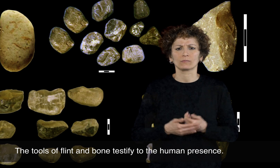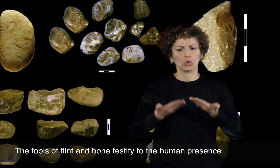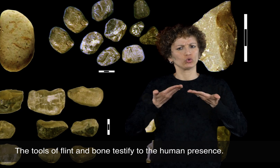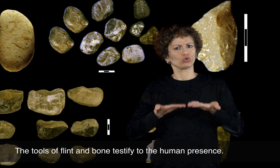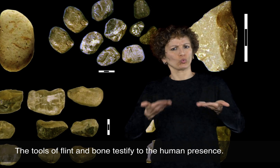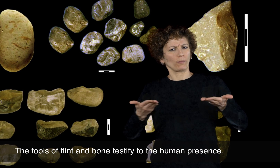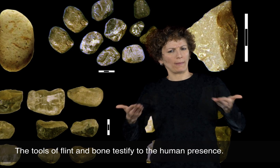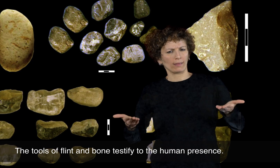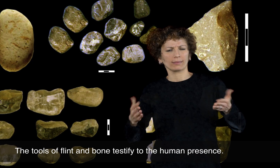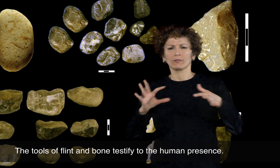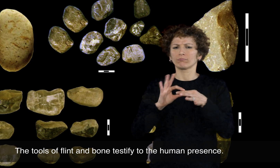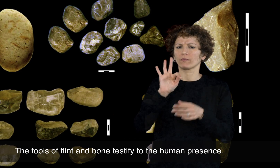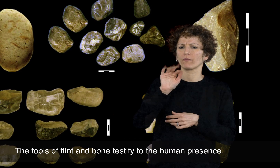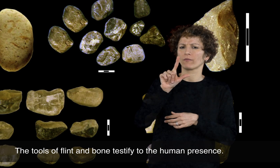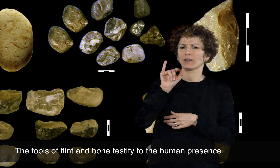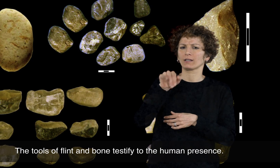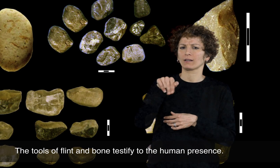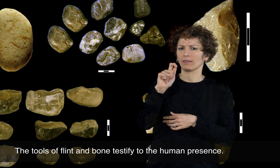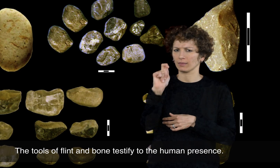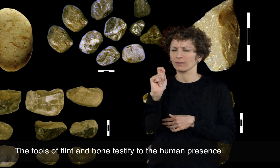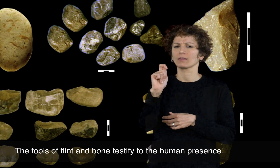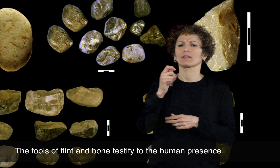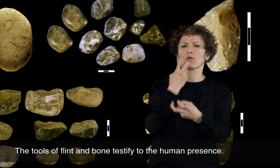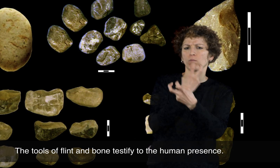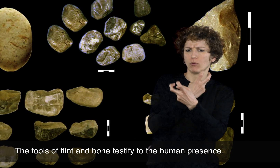The tools of flint and bone testify to the human presence.